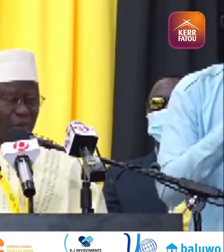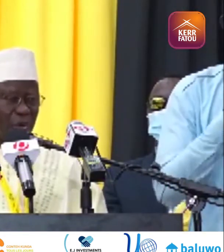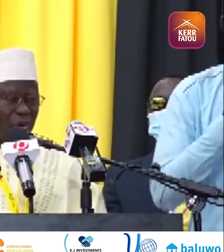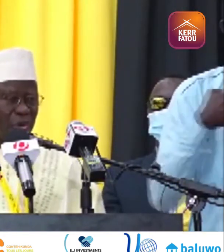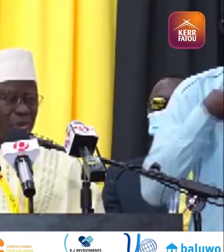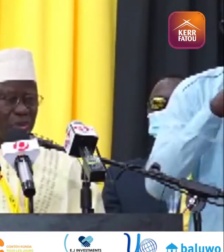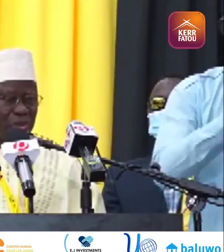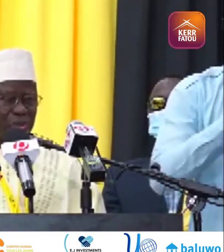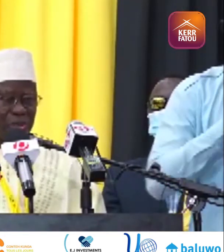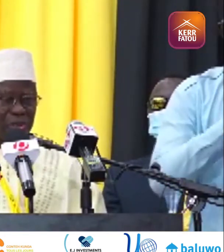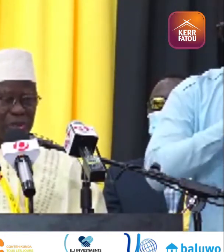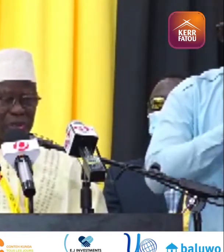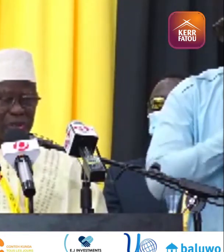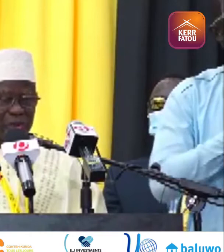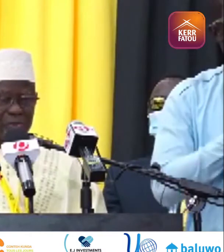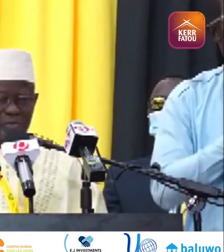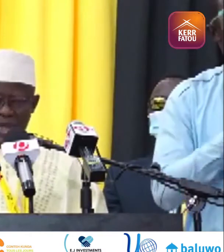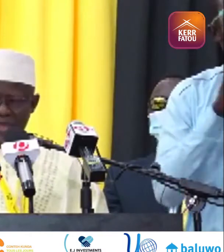by the Barawulo